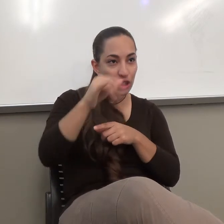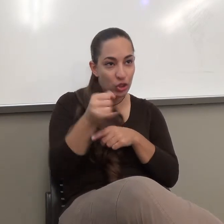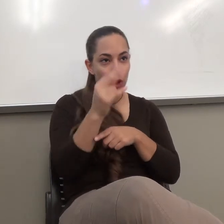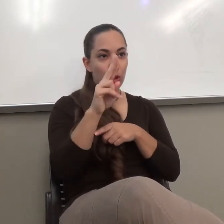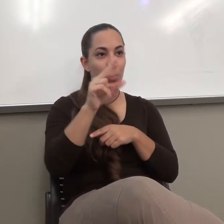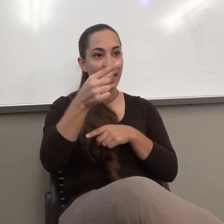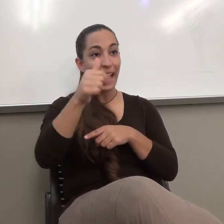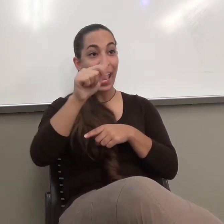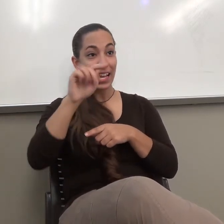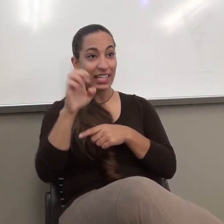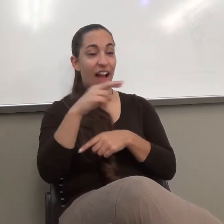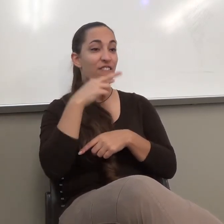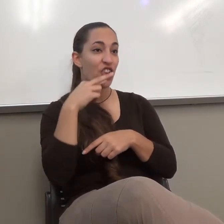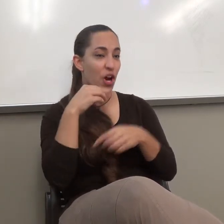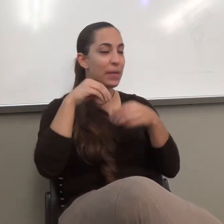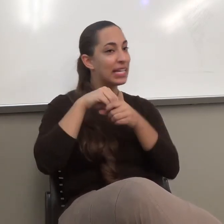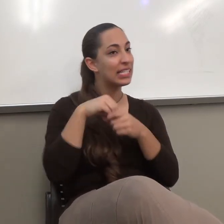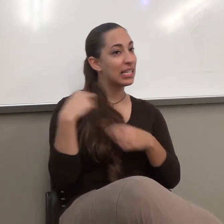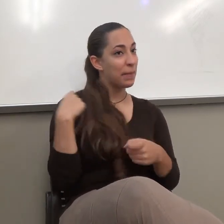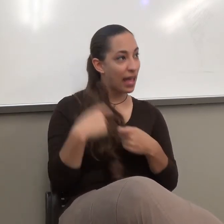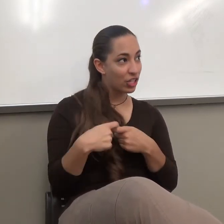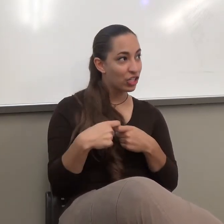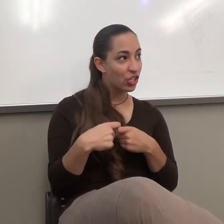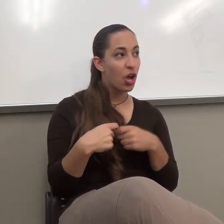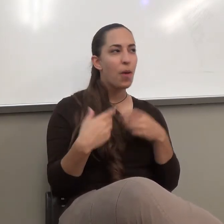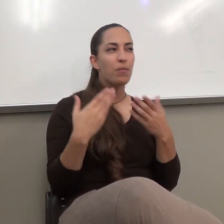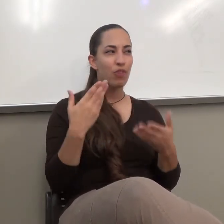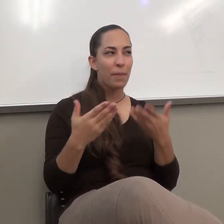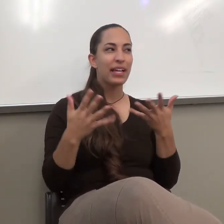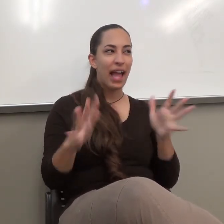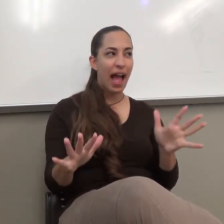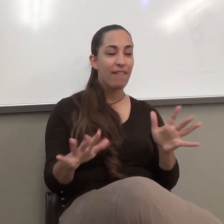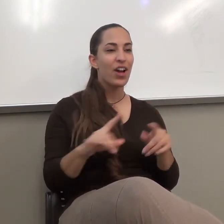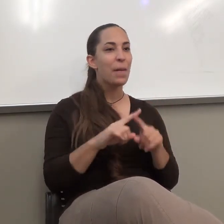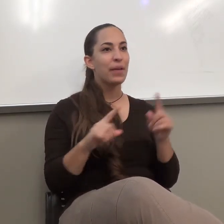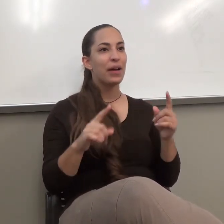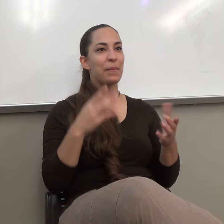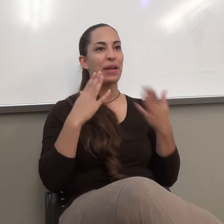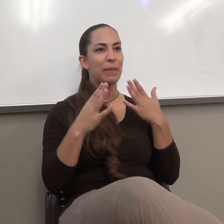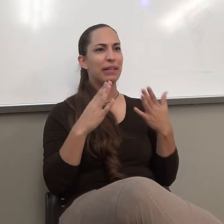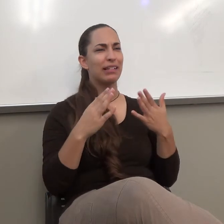You probably have, but you don't know what I'm asking, right?